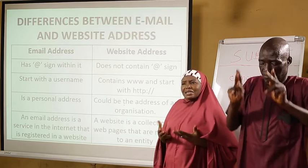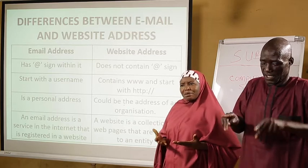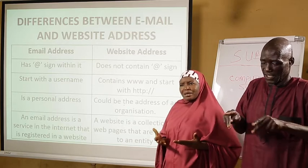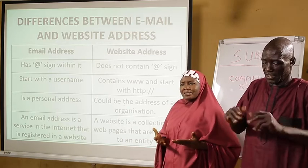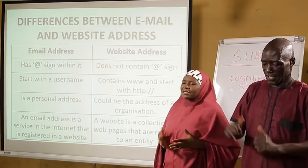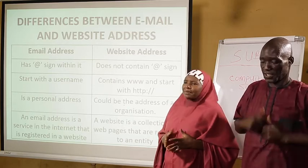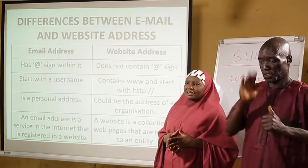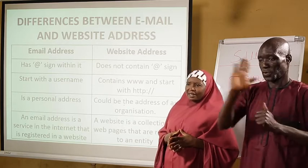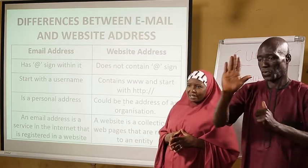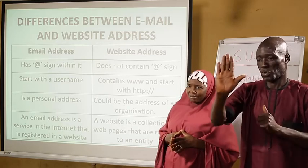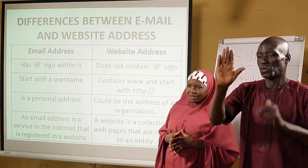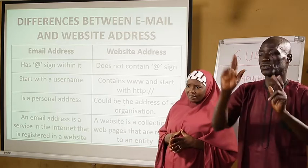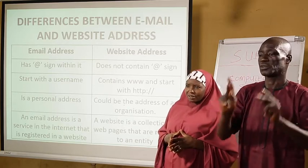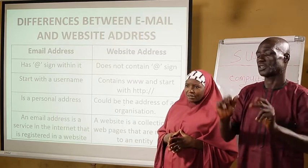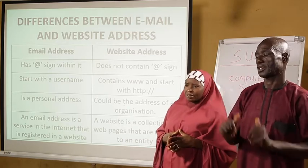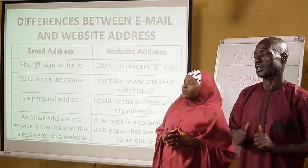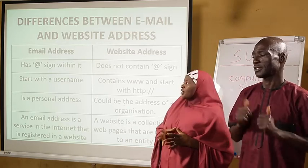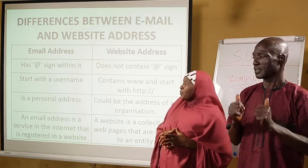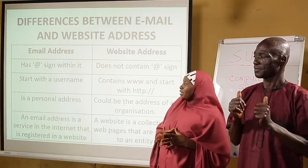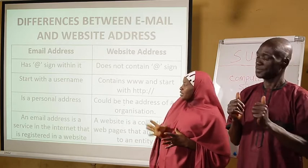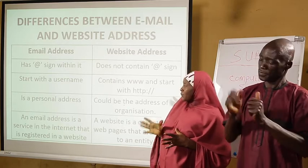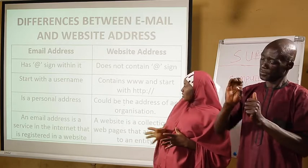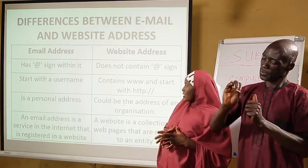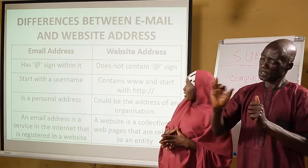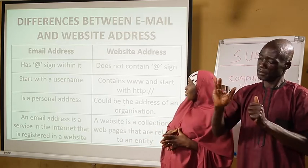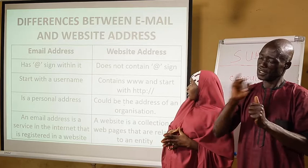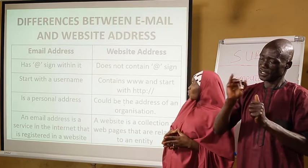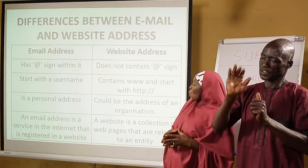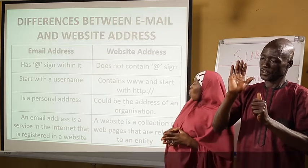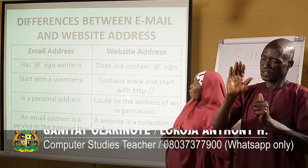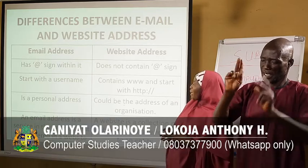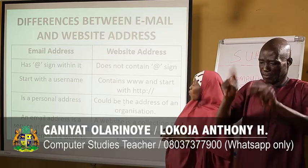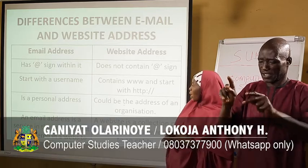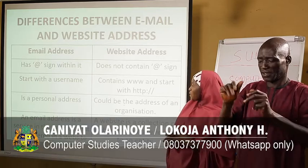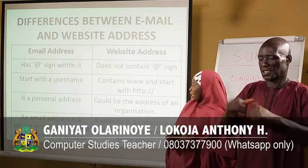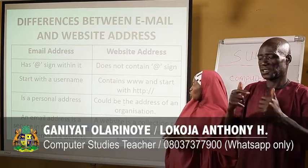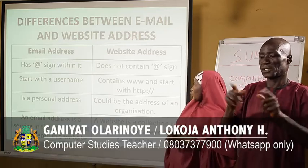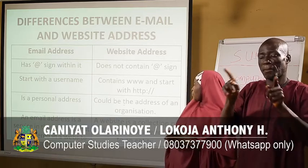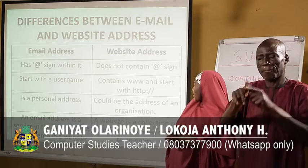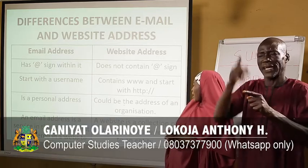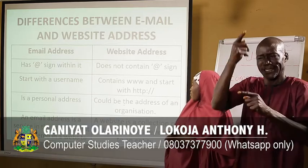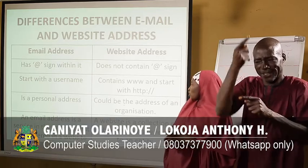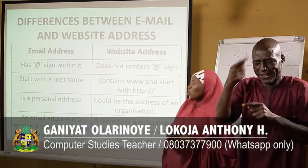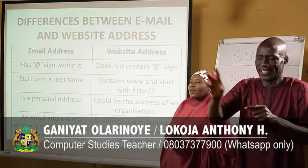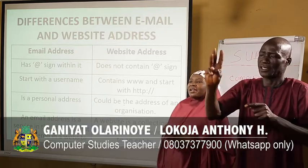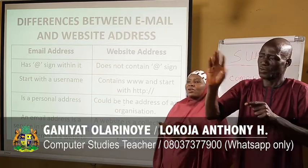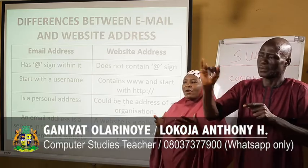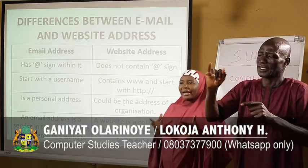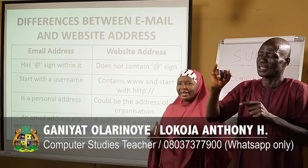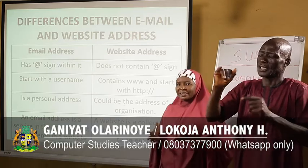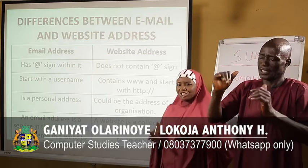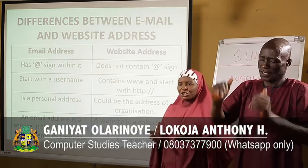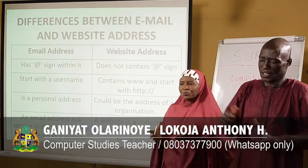Thus, an email is a personal address. Email is a personal address, while the website can be address of